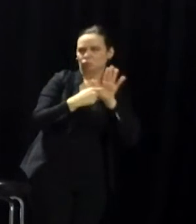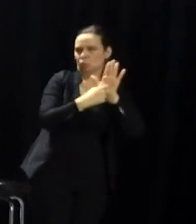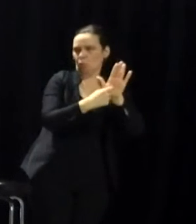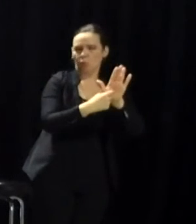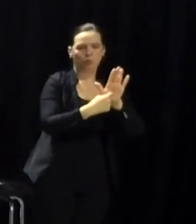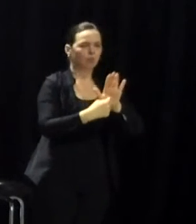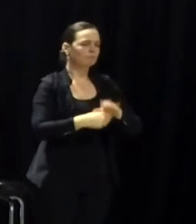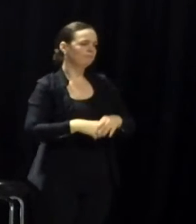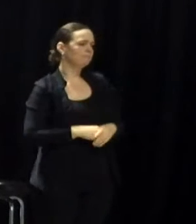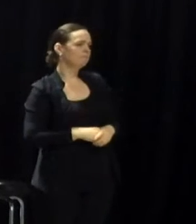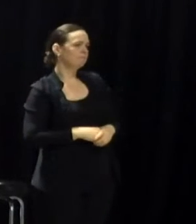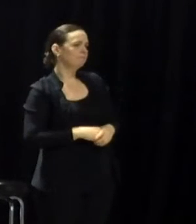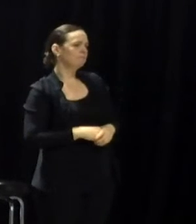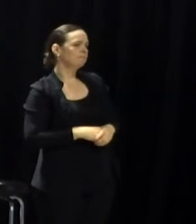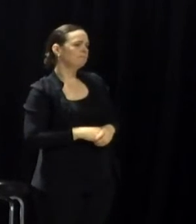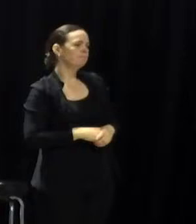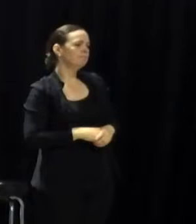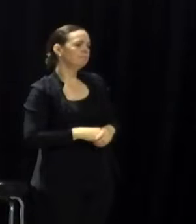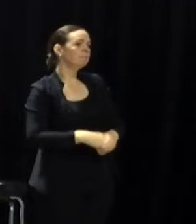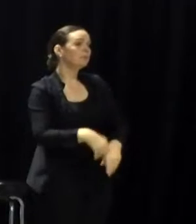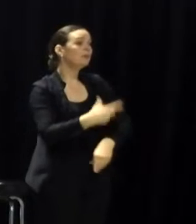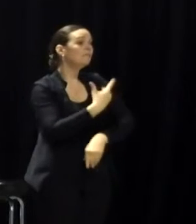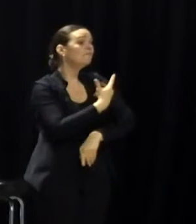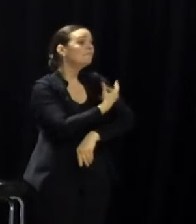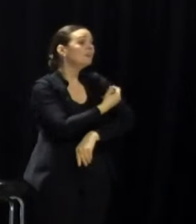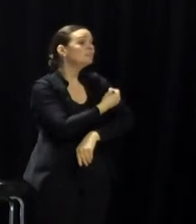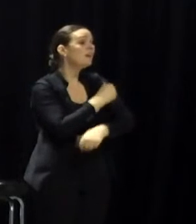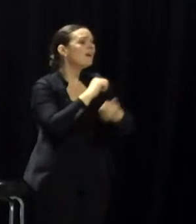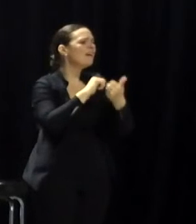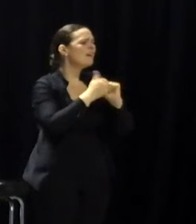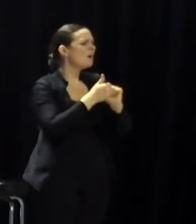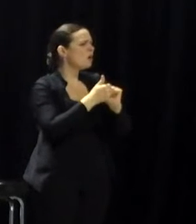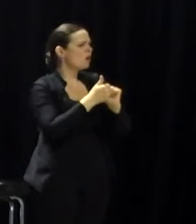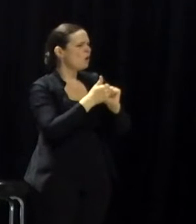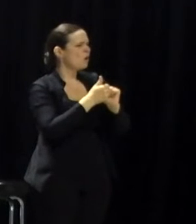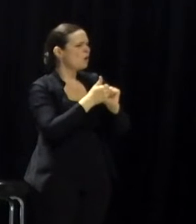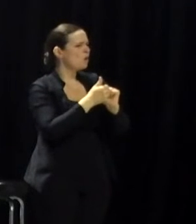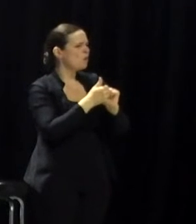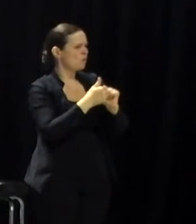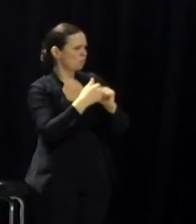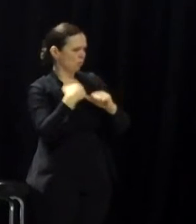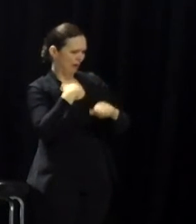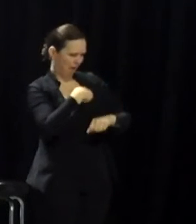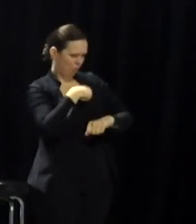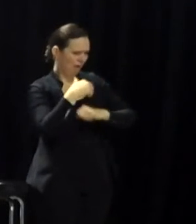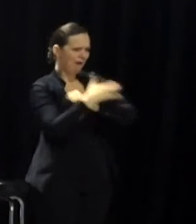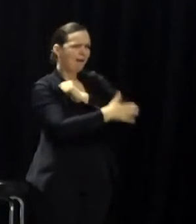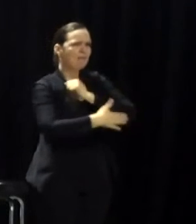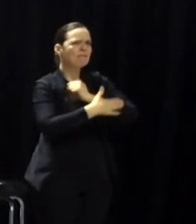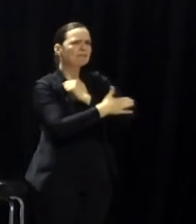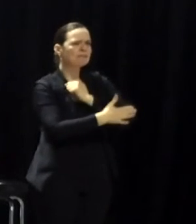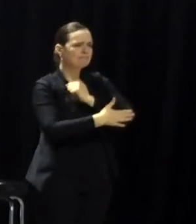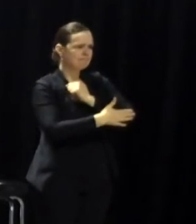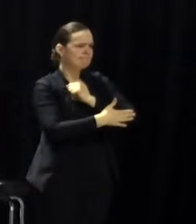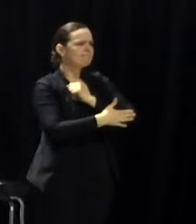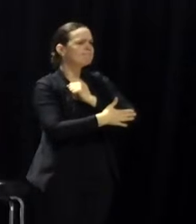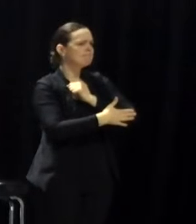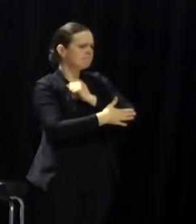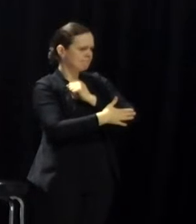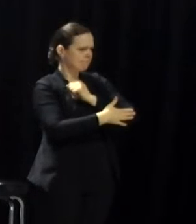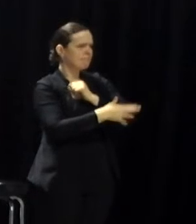The vaccine and how it impacts our county. Again, regional hub of upstate. The state decides who